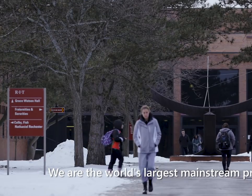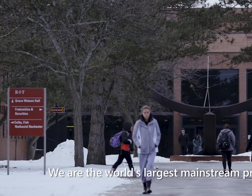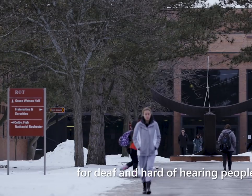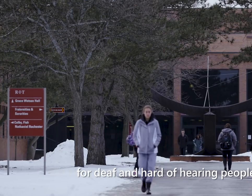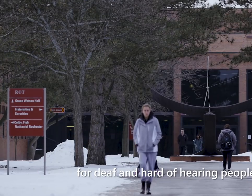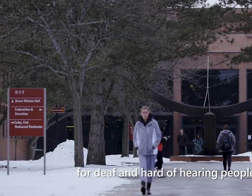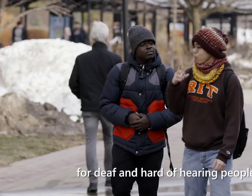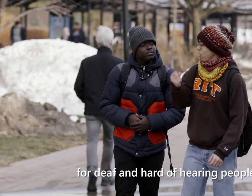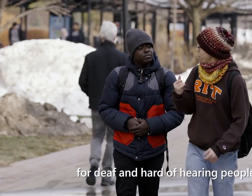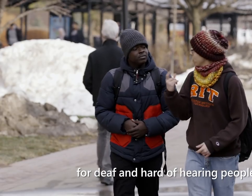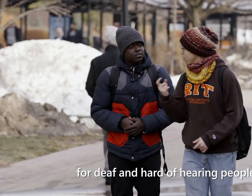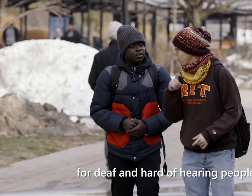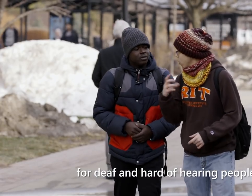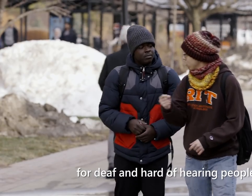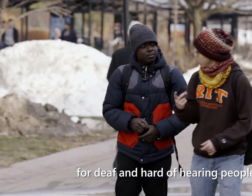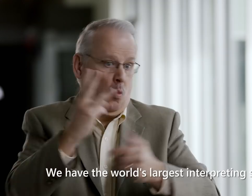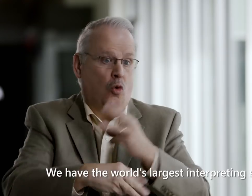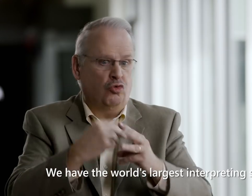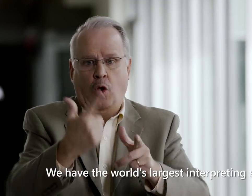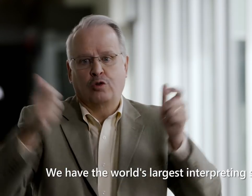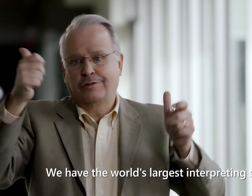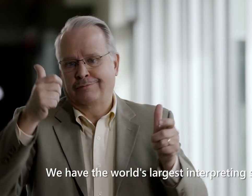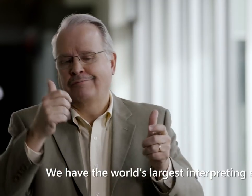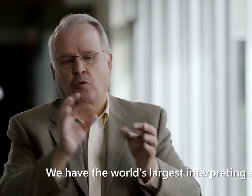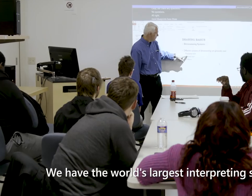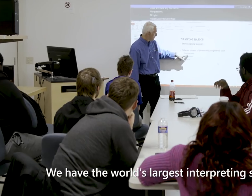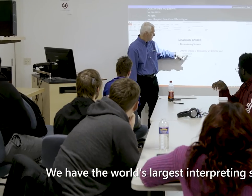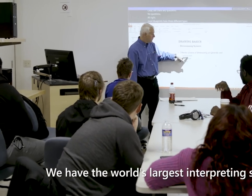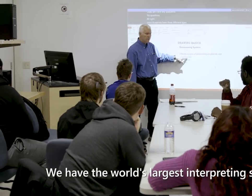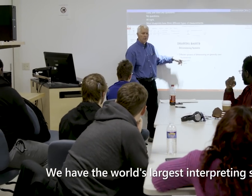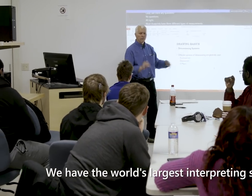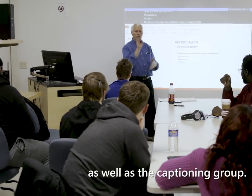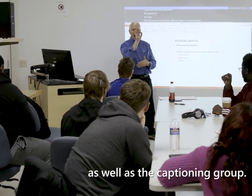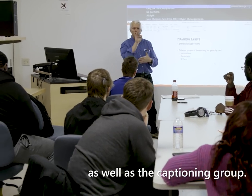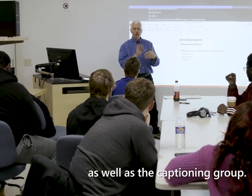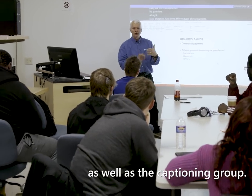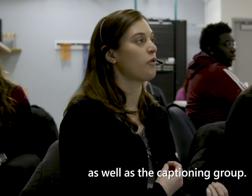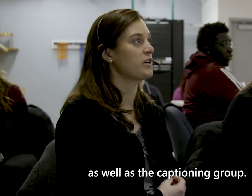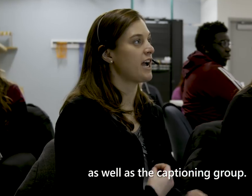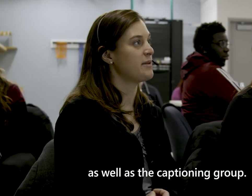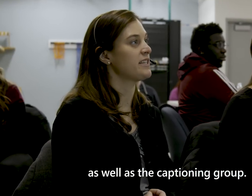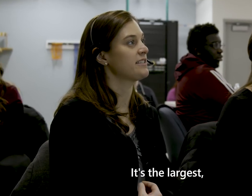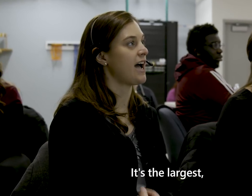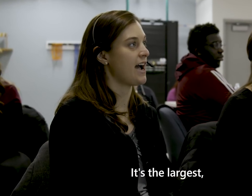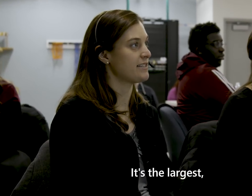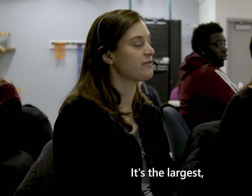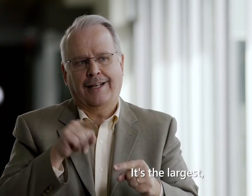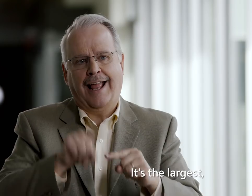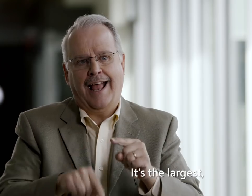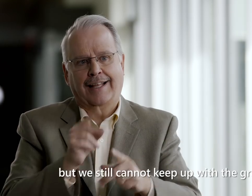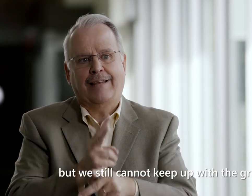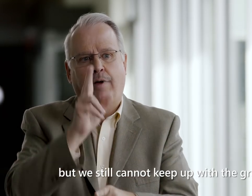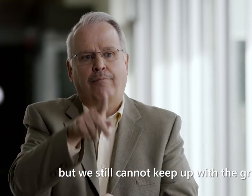program for deaf and hard-of-hearing people. We have the world's largest interpreting services, as well as the captioning group. It's the